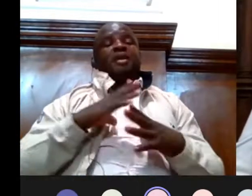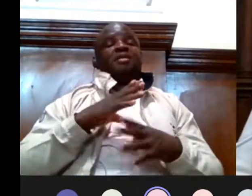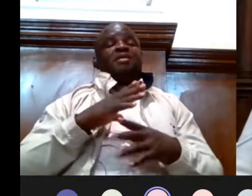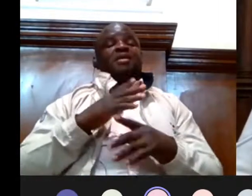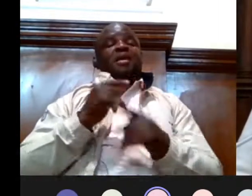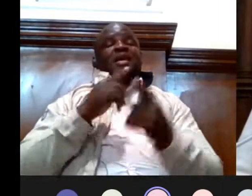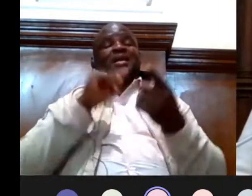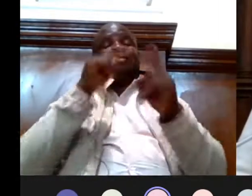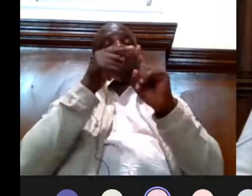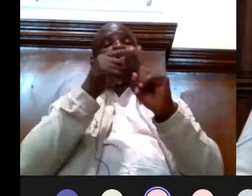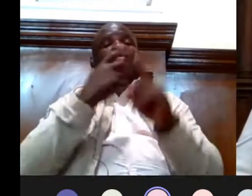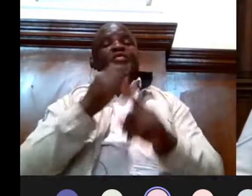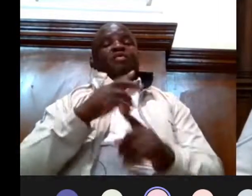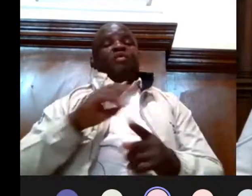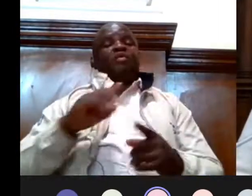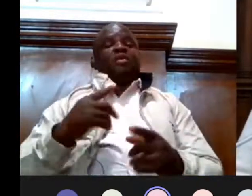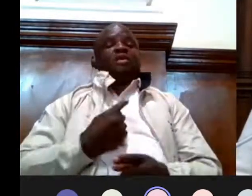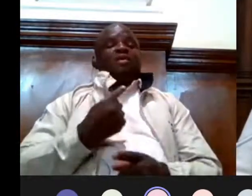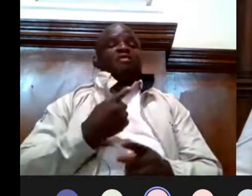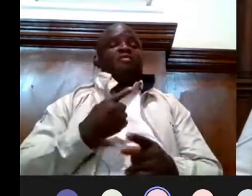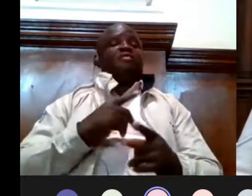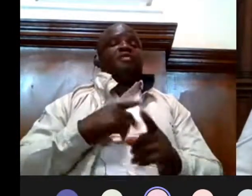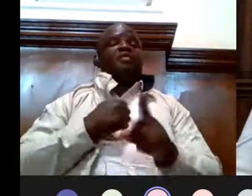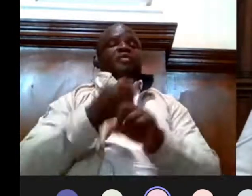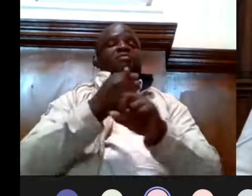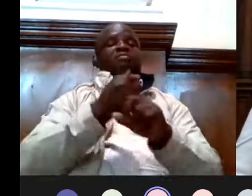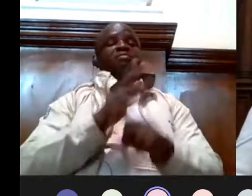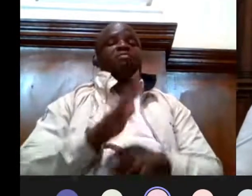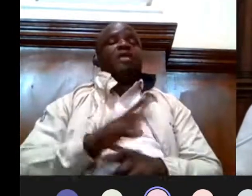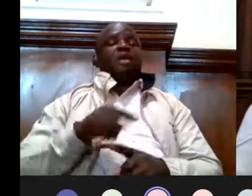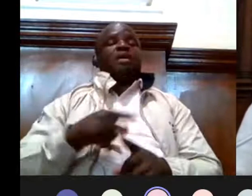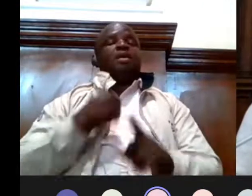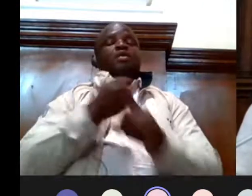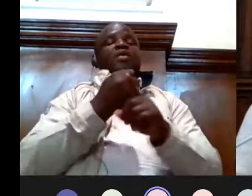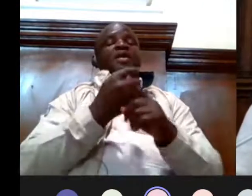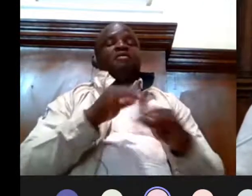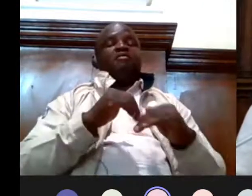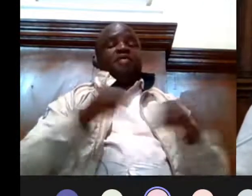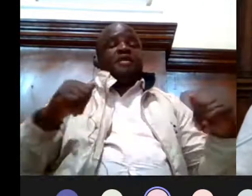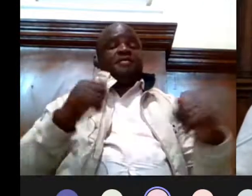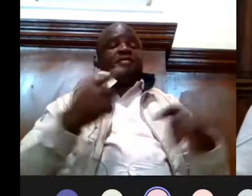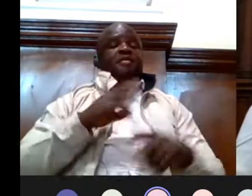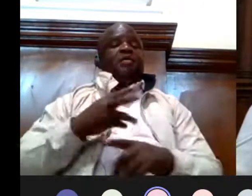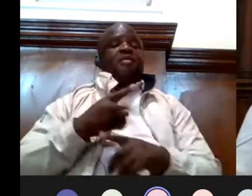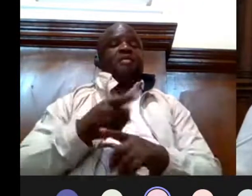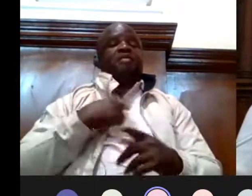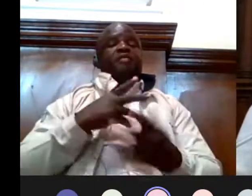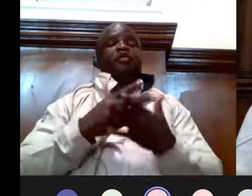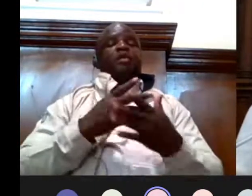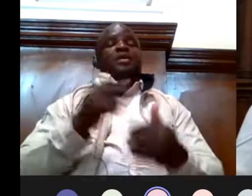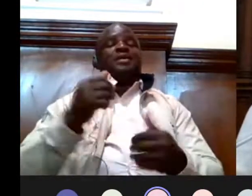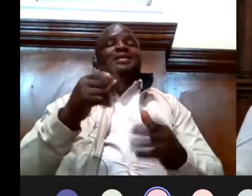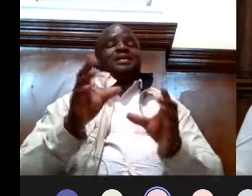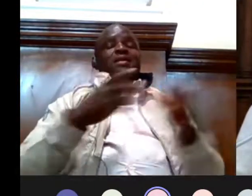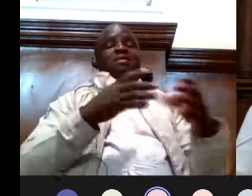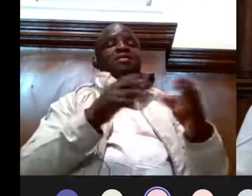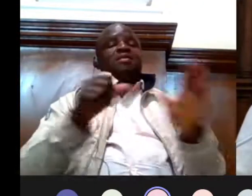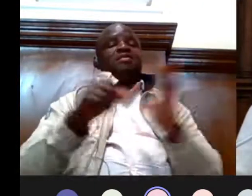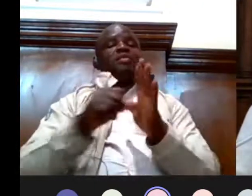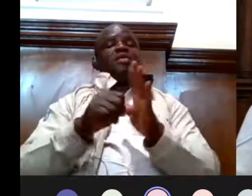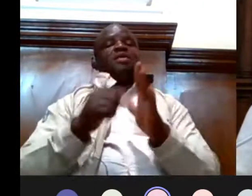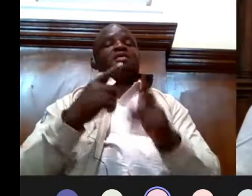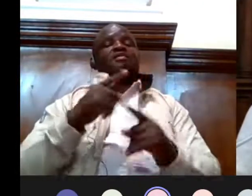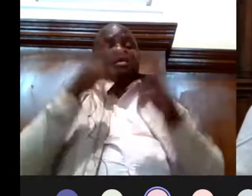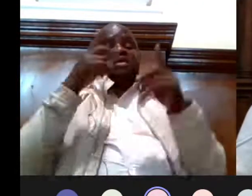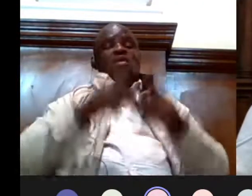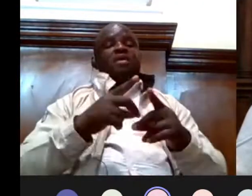of women and their participation in decision-making structures and processes. She